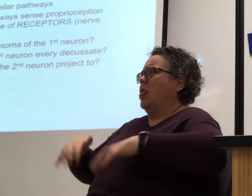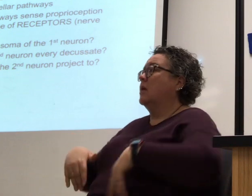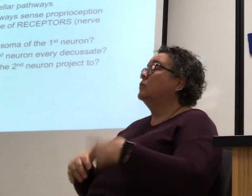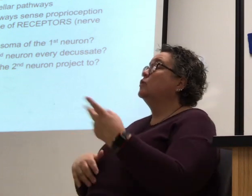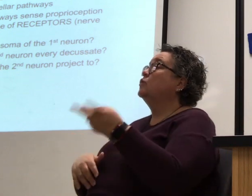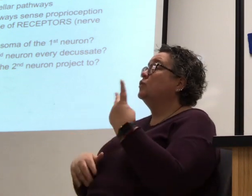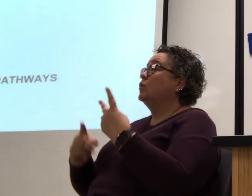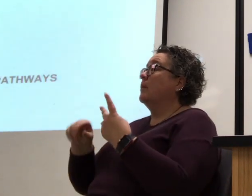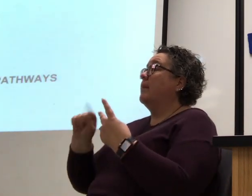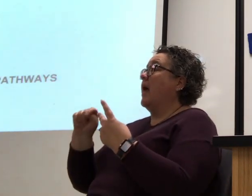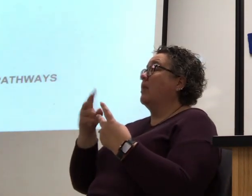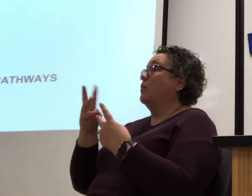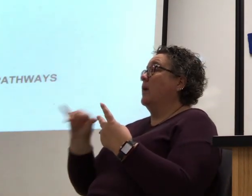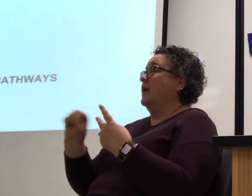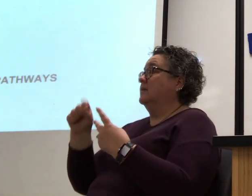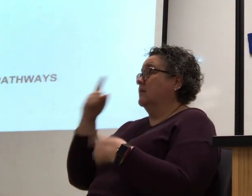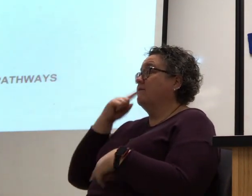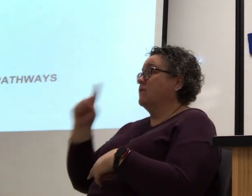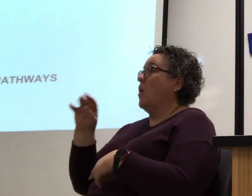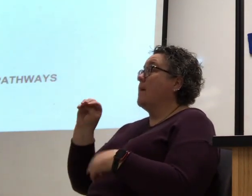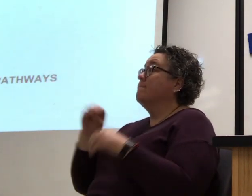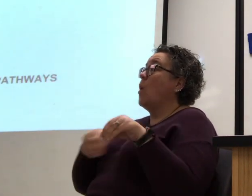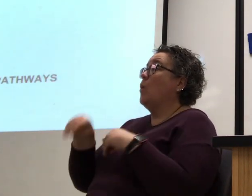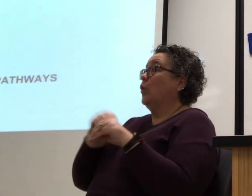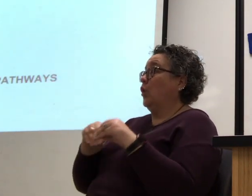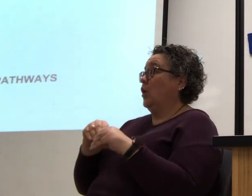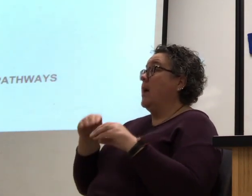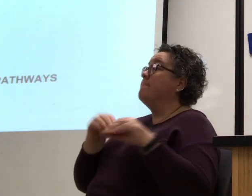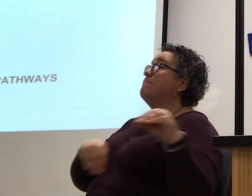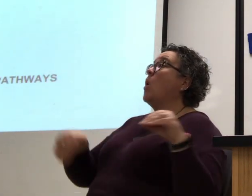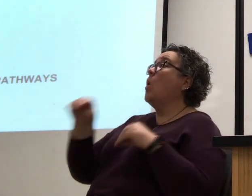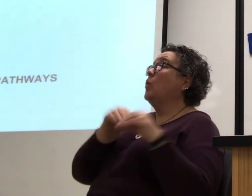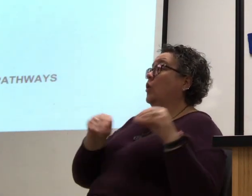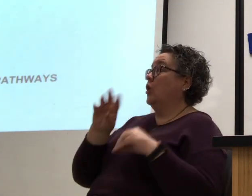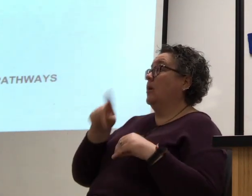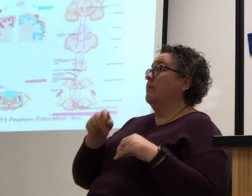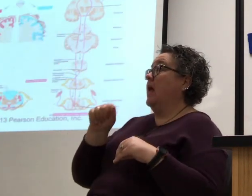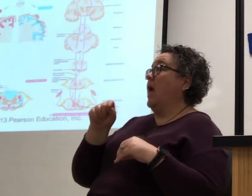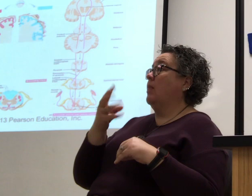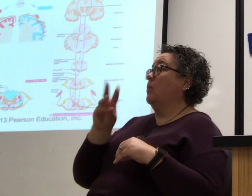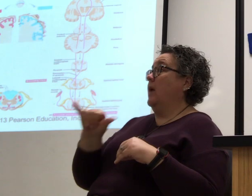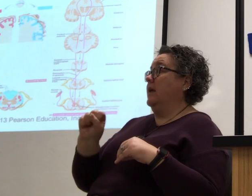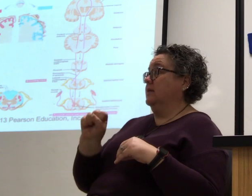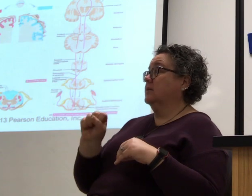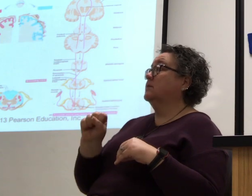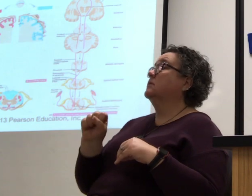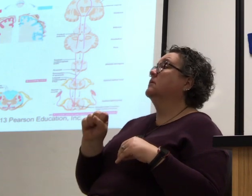motor that I want you to know. For the motor pathways,